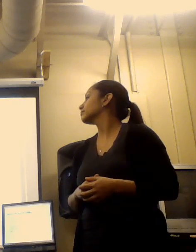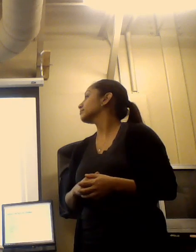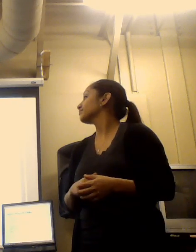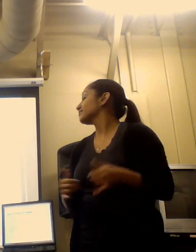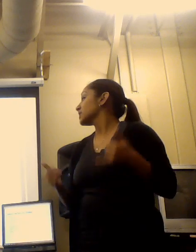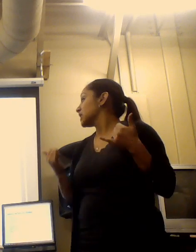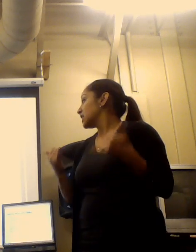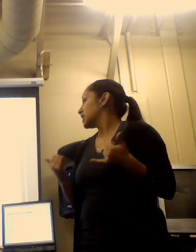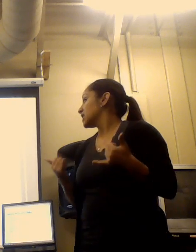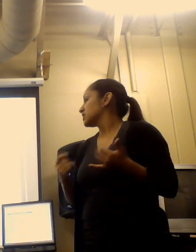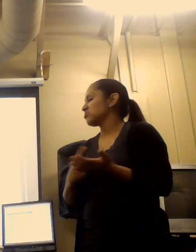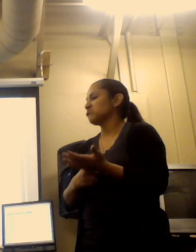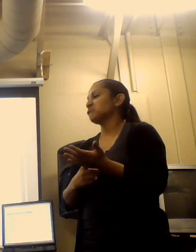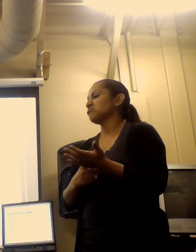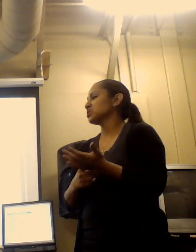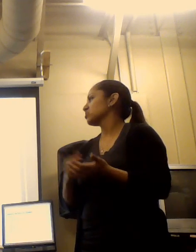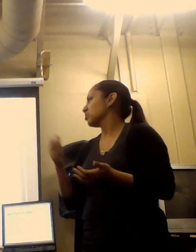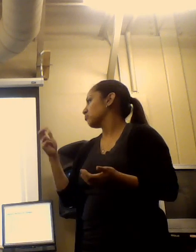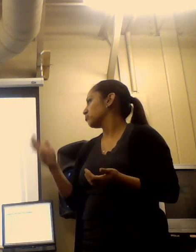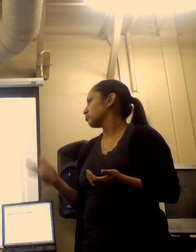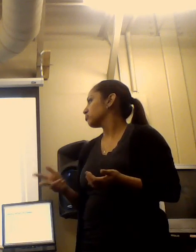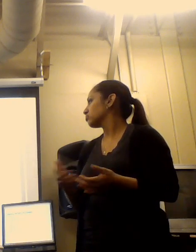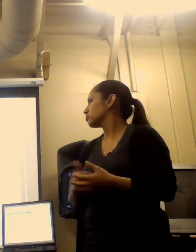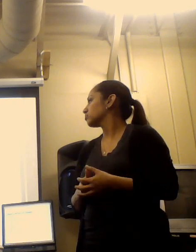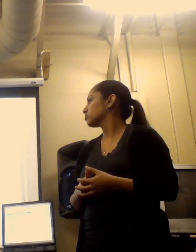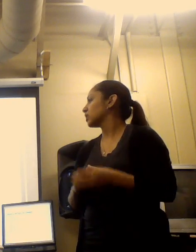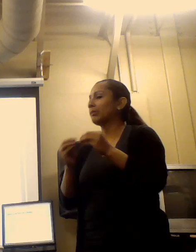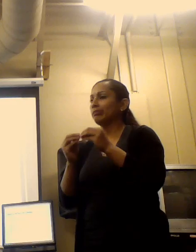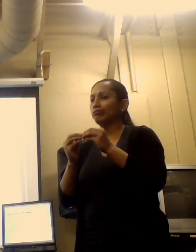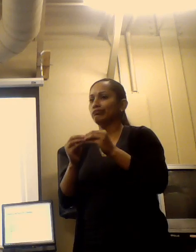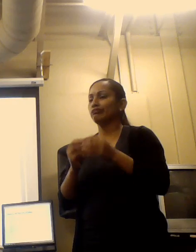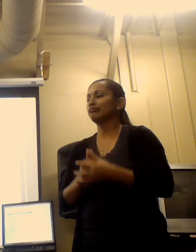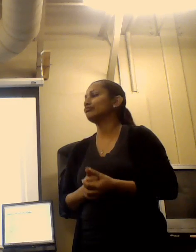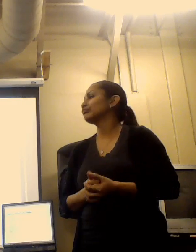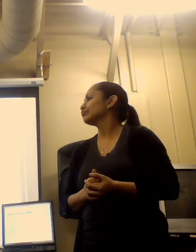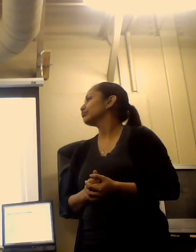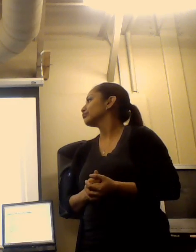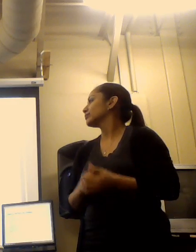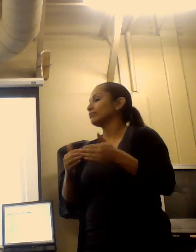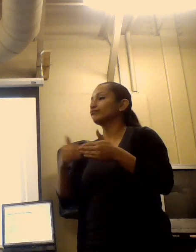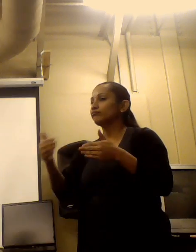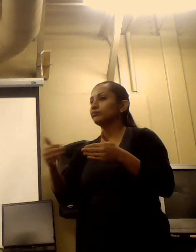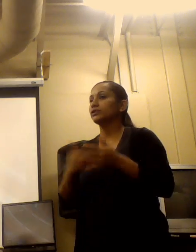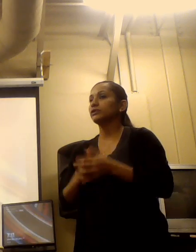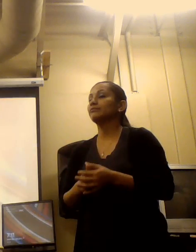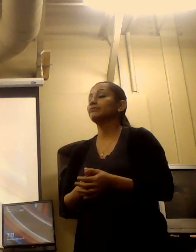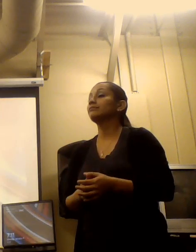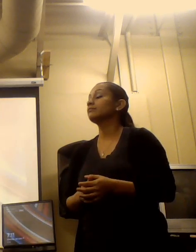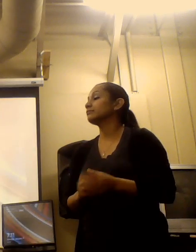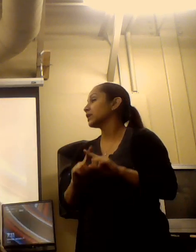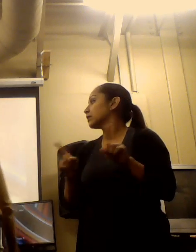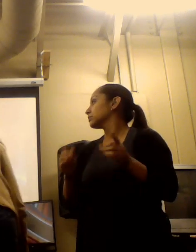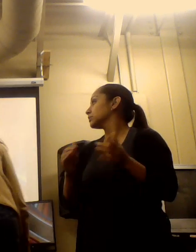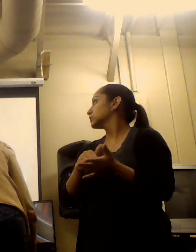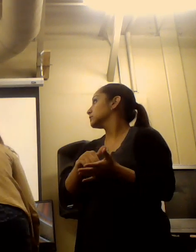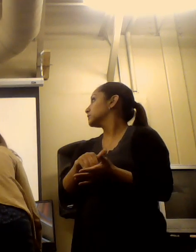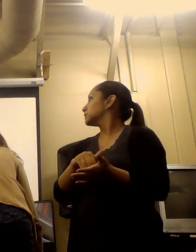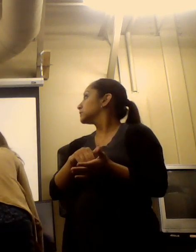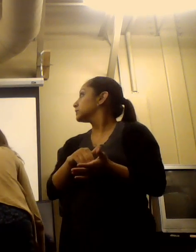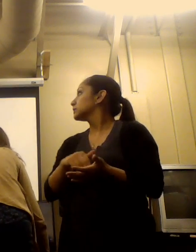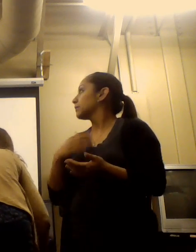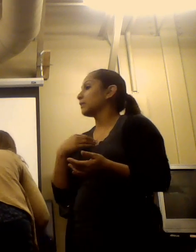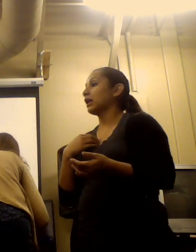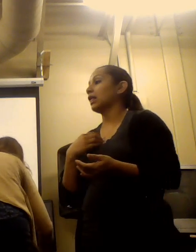to get into all of those a little bit more, so I'm going to go on, but again, I talked